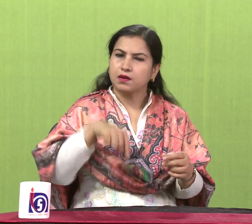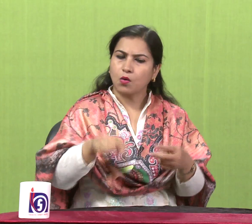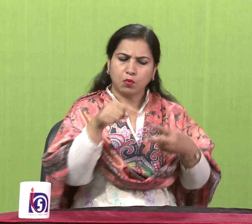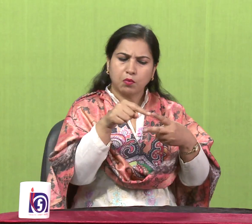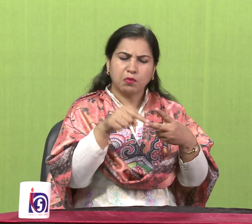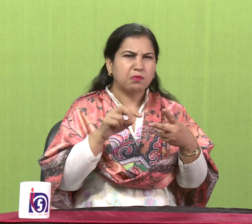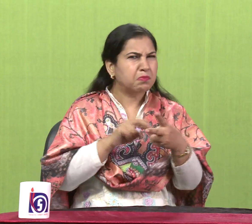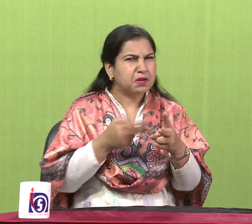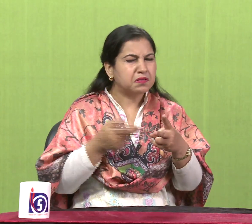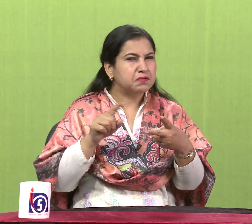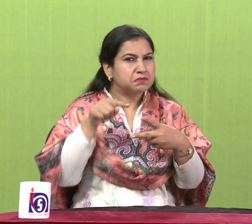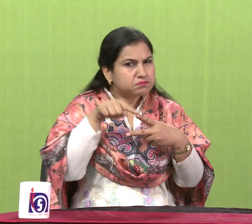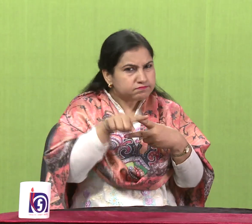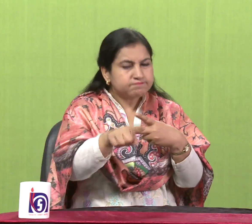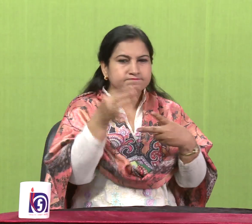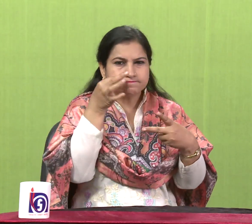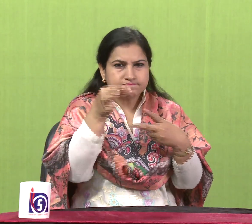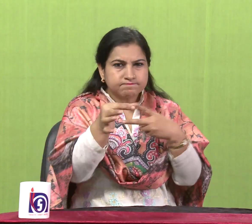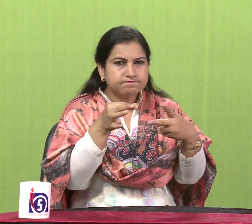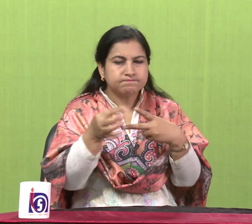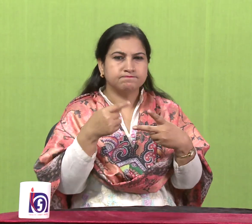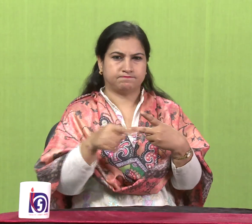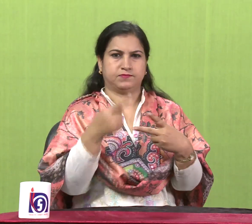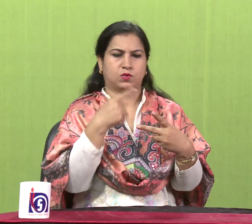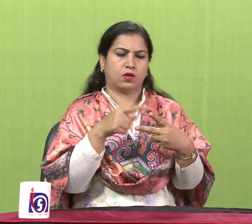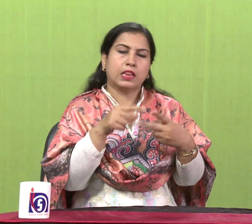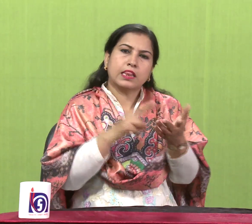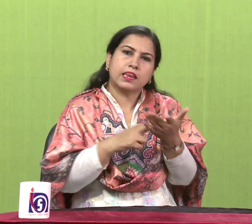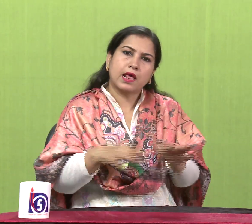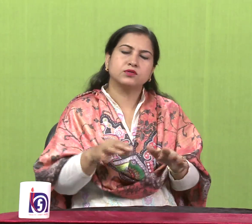Let's now understand the first cause, which is natural causes.